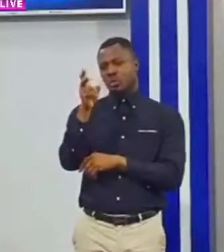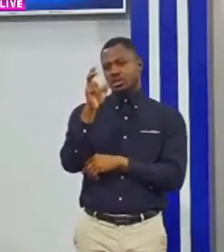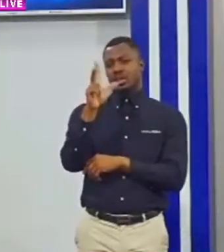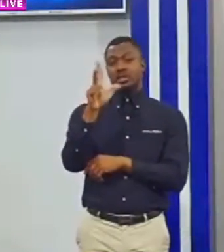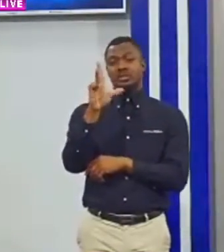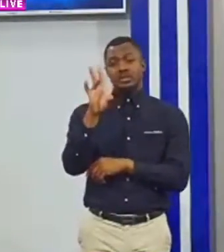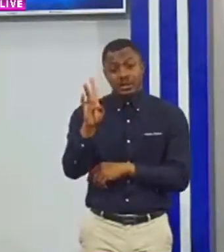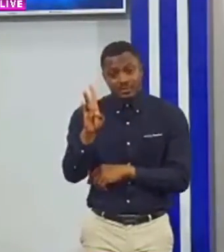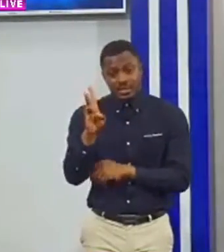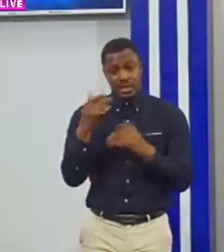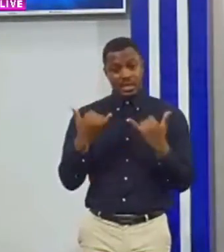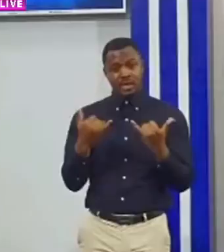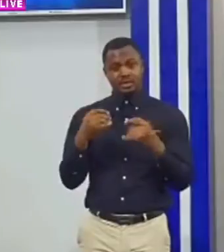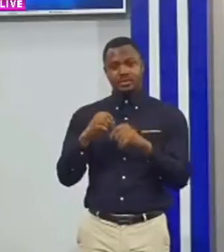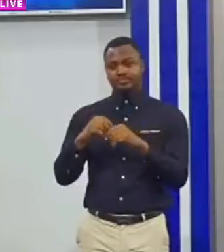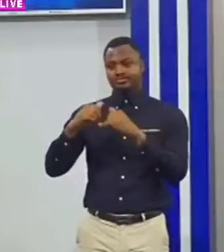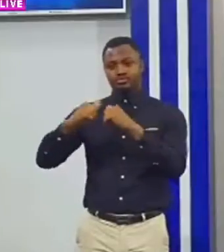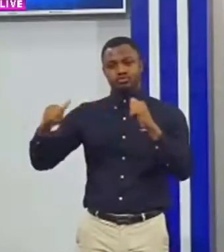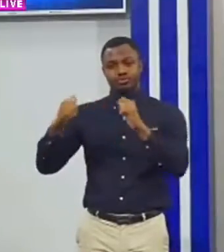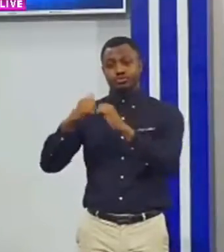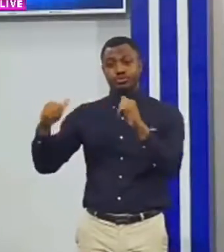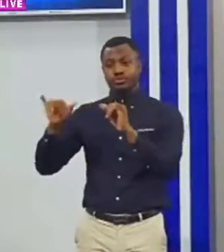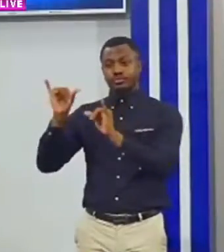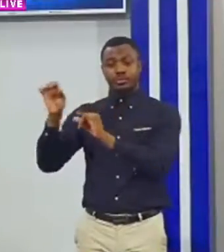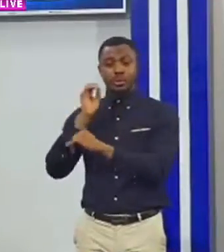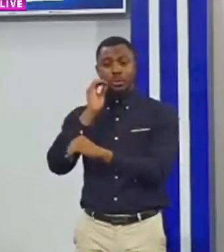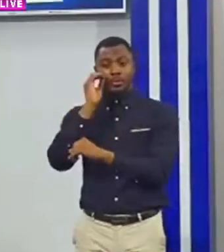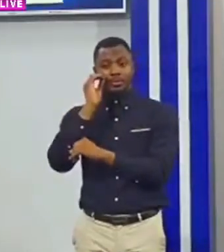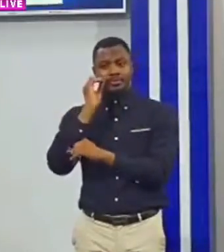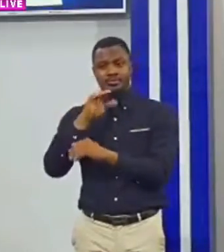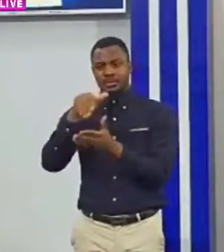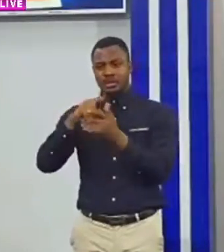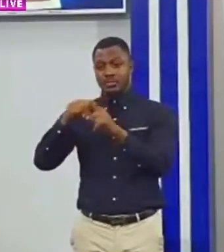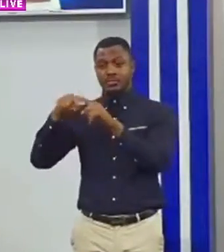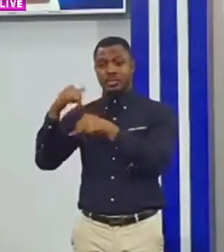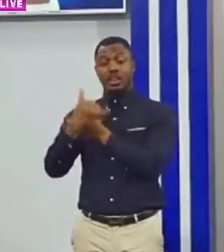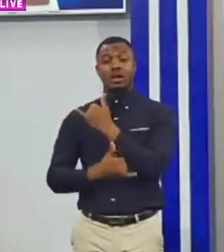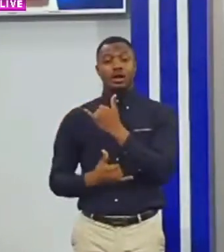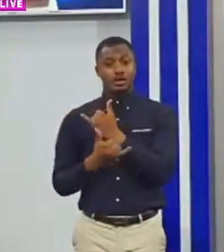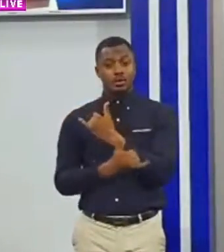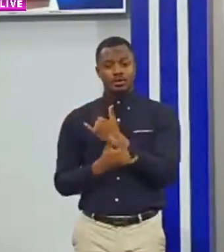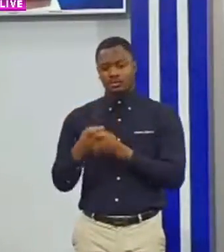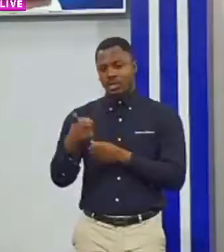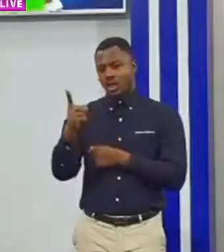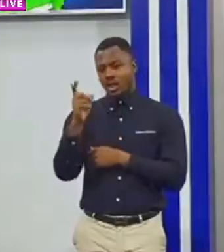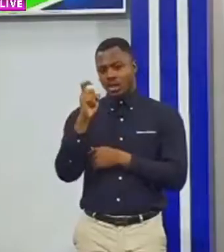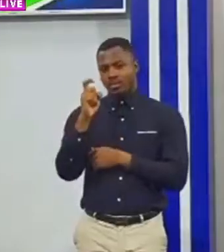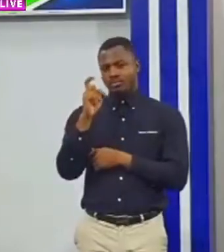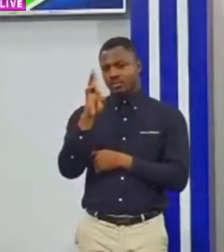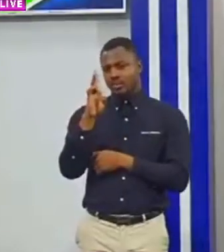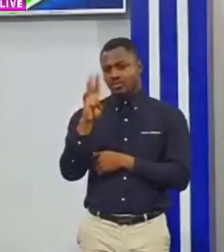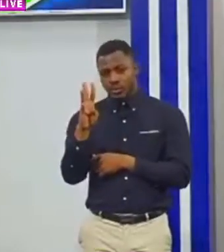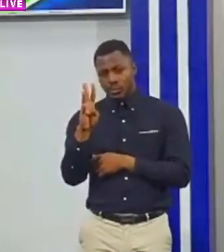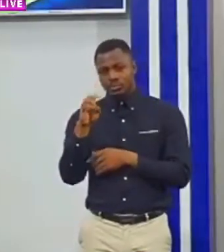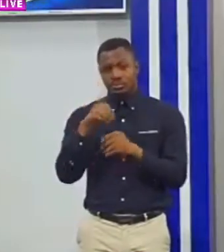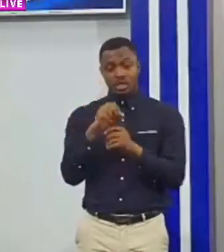237 currently in isolation centers across the country. About 174 are